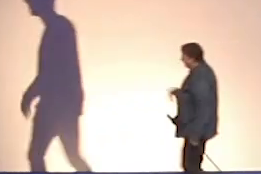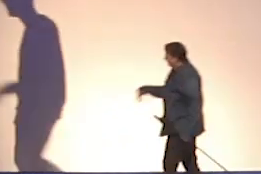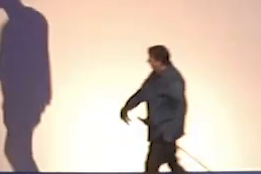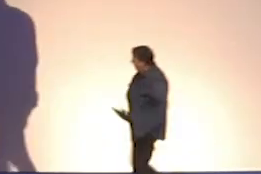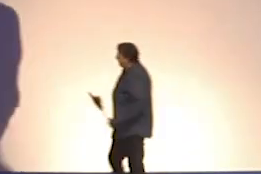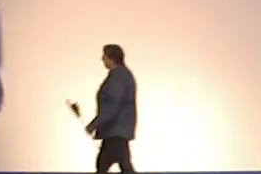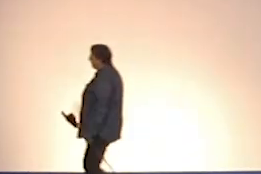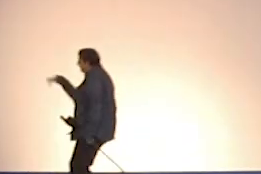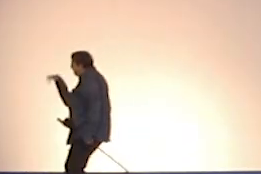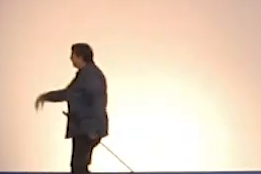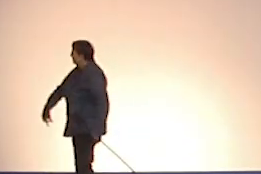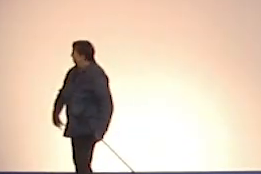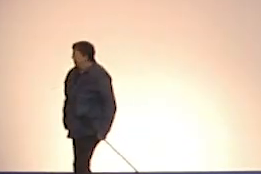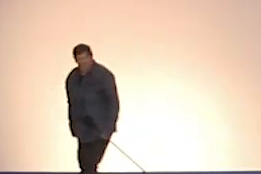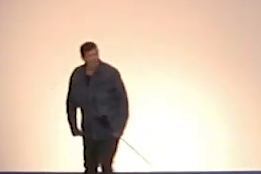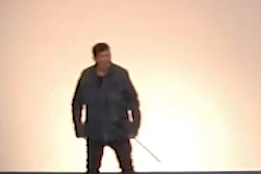Oh, watch me sweat. Yeah.